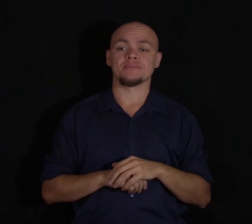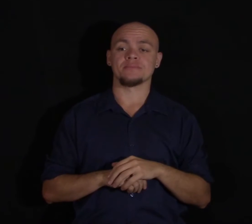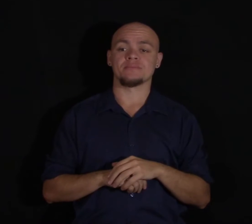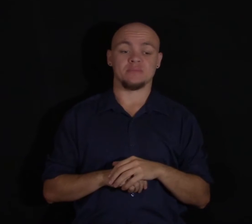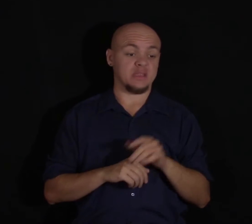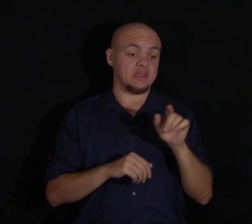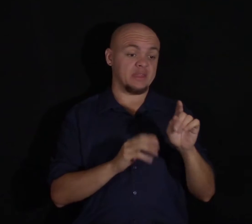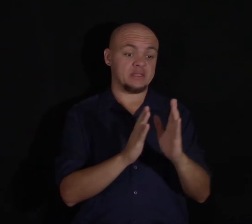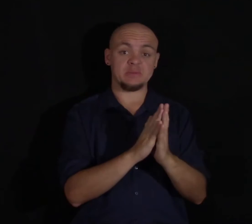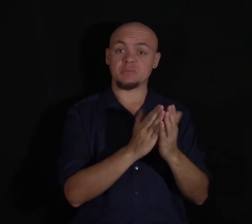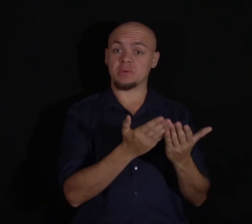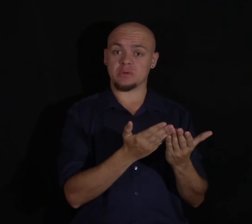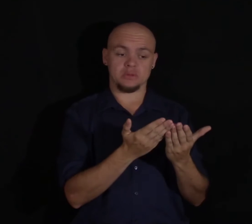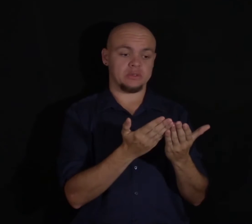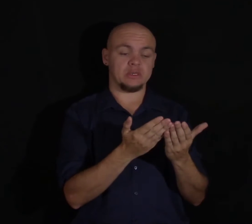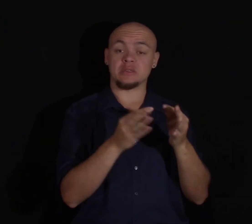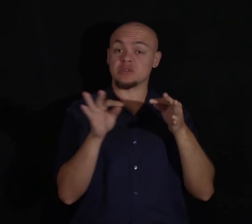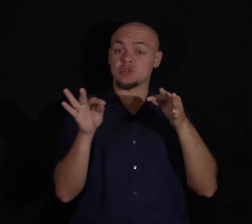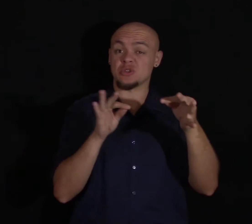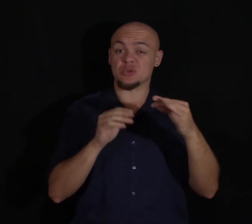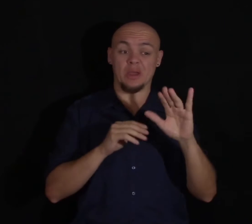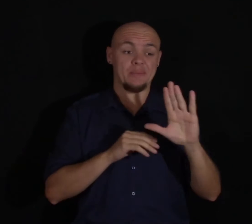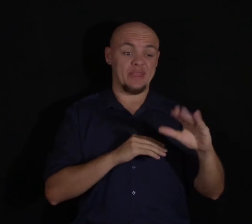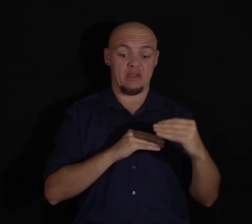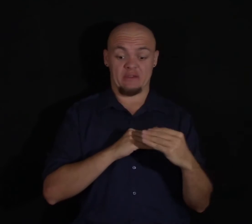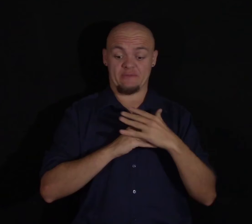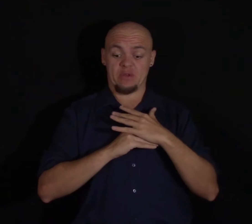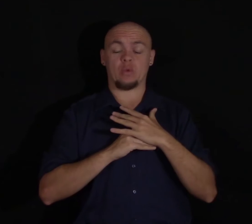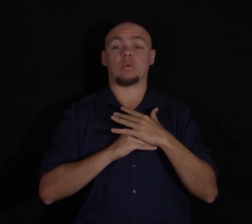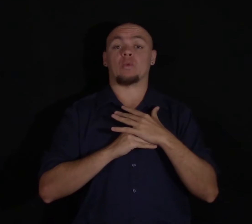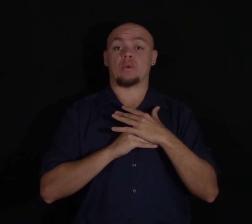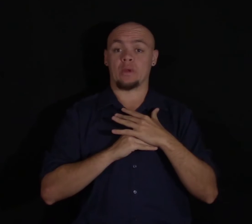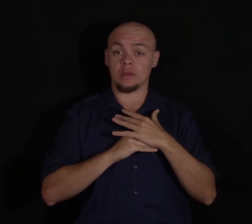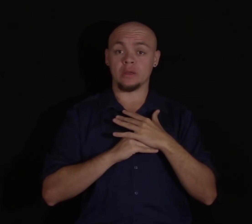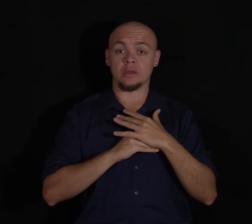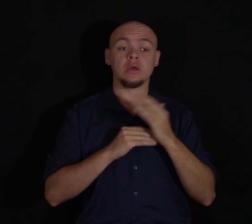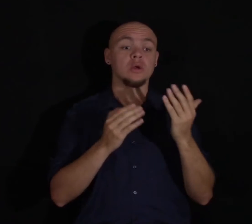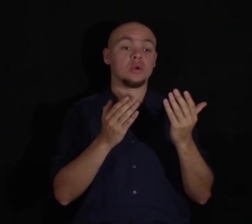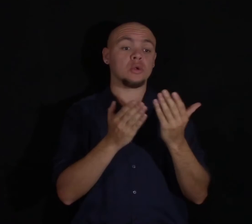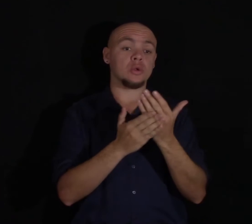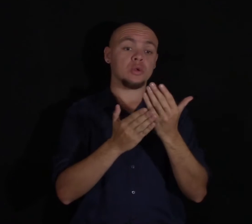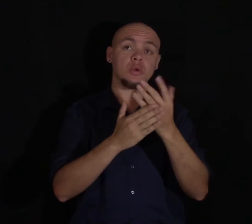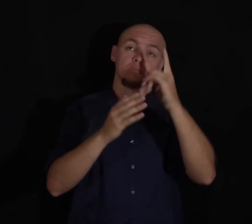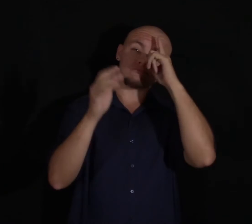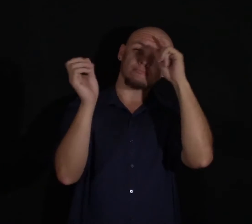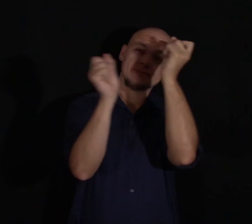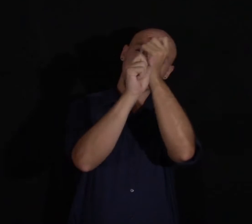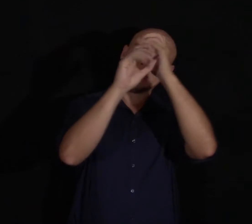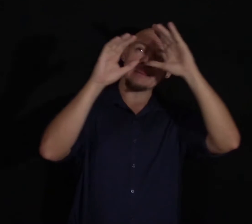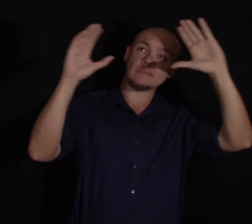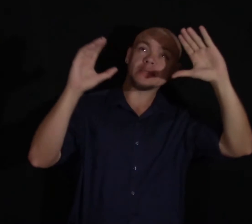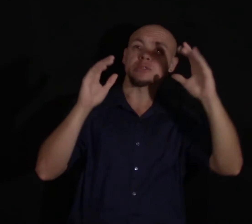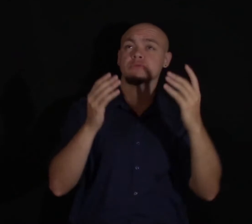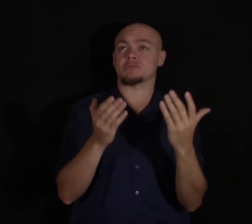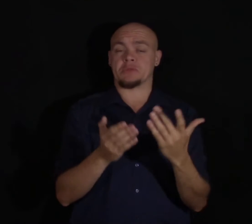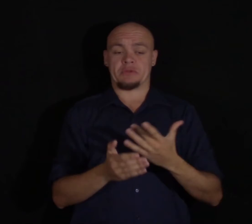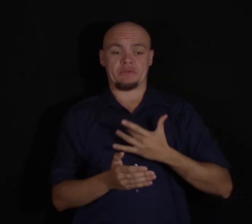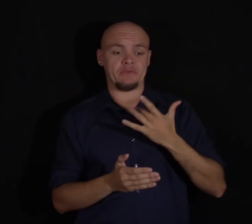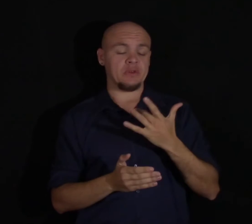books. They produced in me an infinity of new images and feelings, that sometimes raised me to